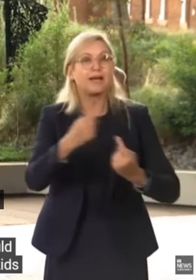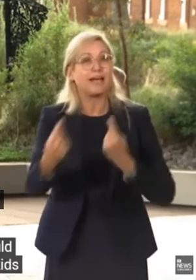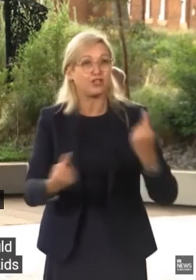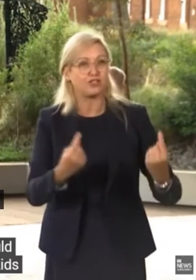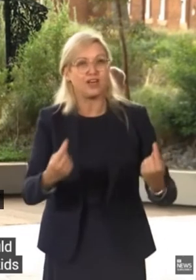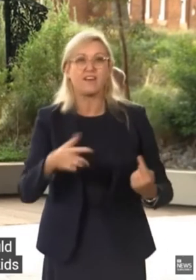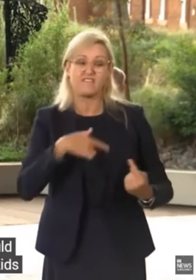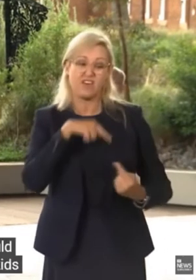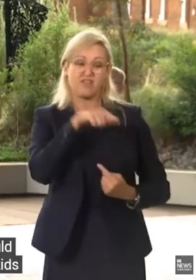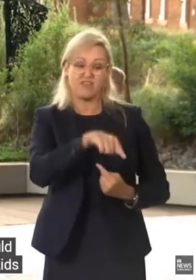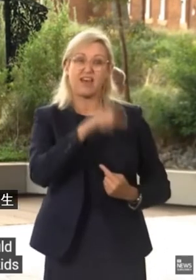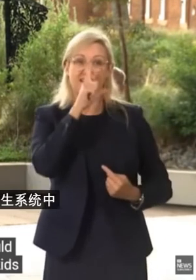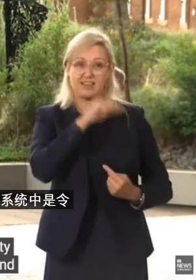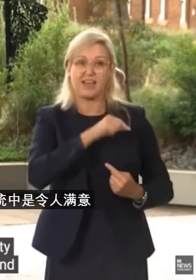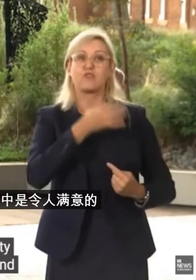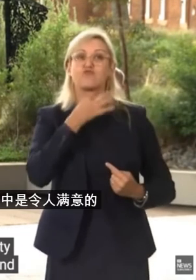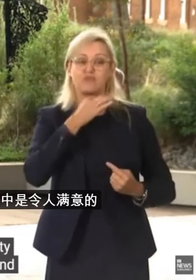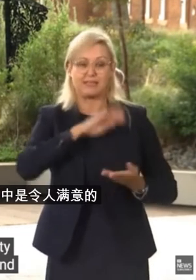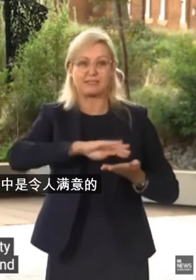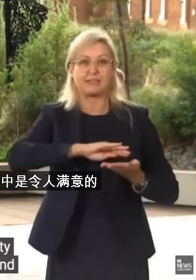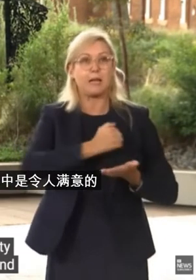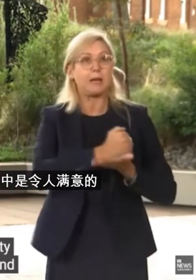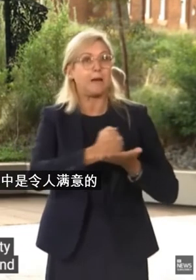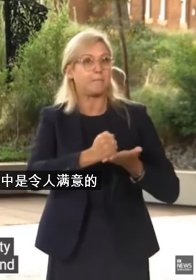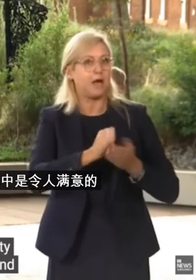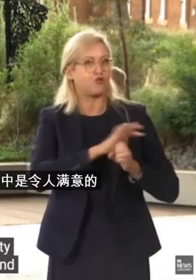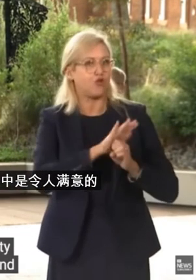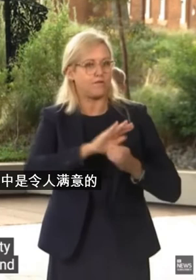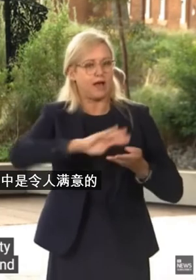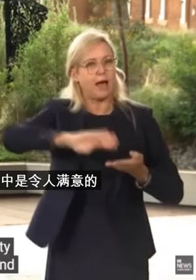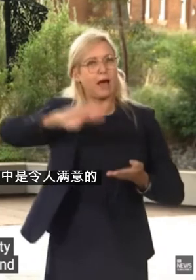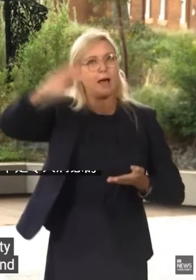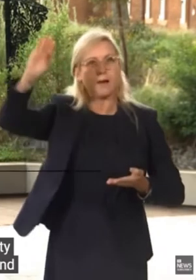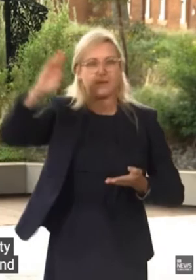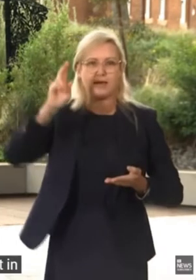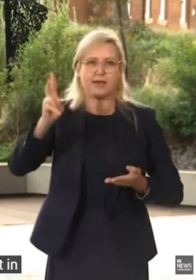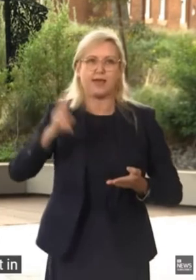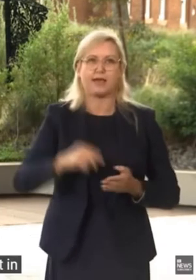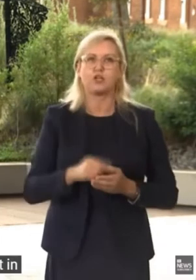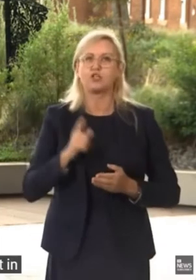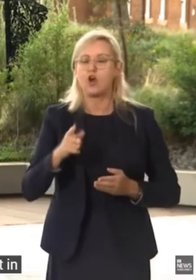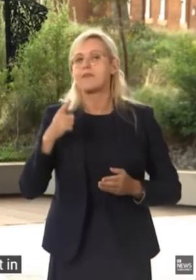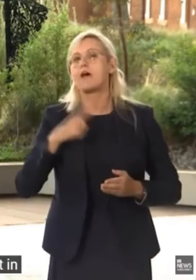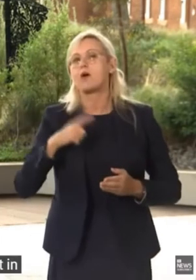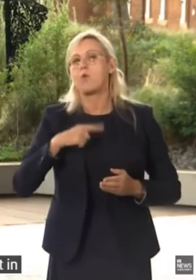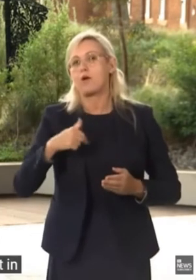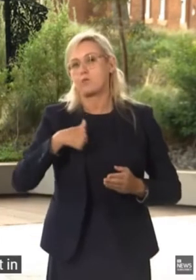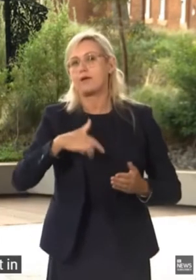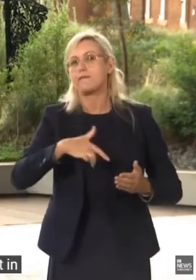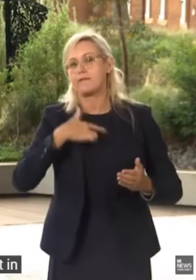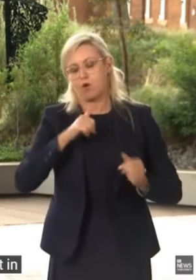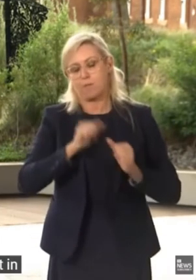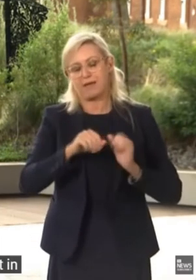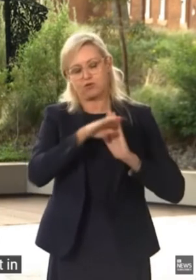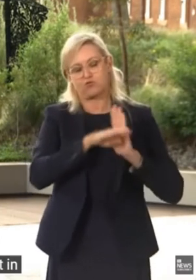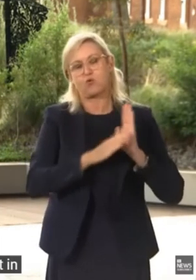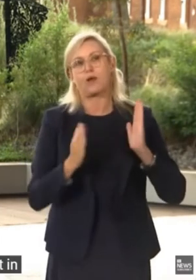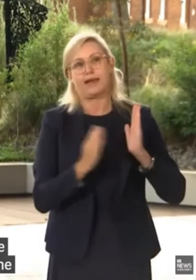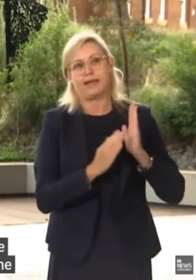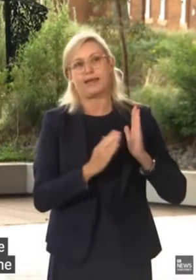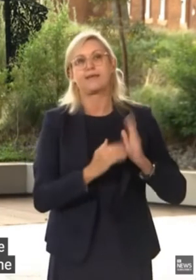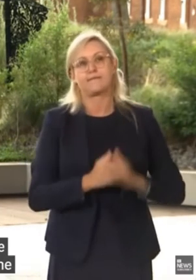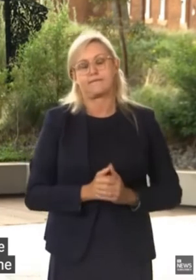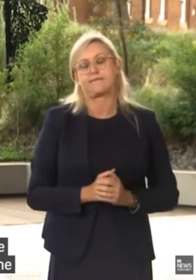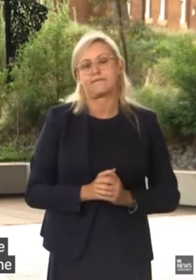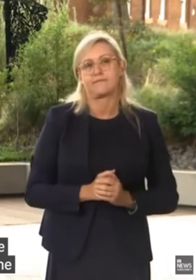it's pleasing in the health system at the moment in terms of our capacity, which we've invested strongly in, this is the right approach for the circumstance we're in. We will always,